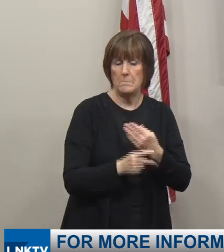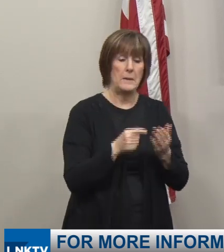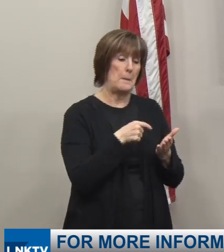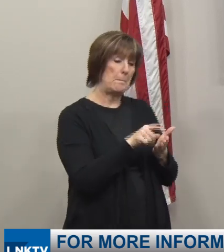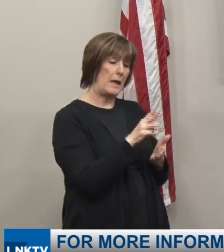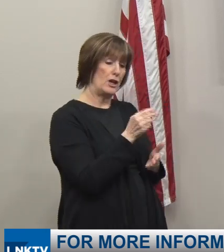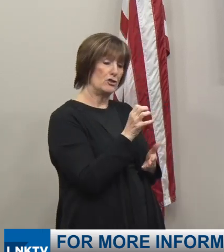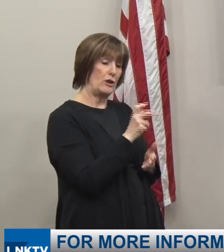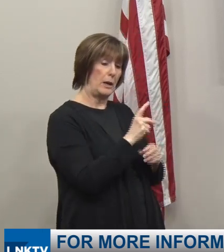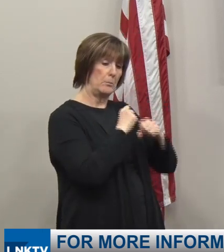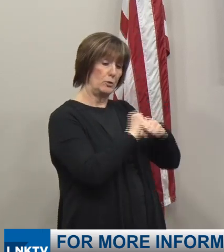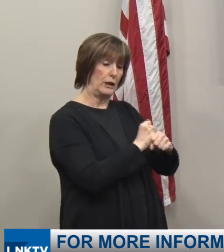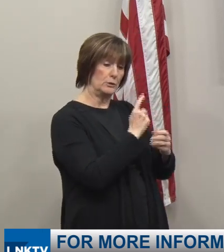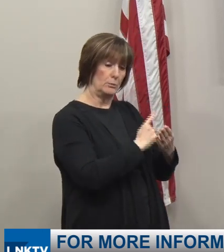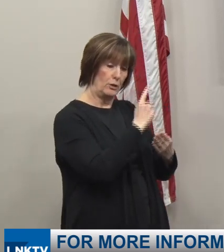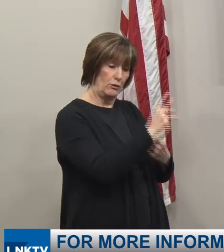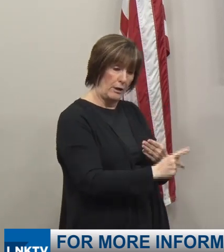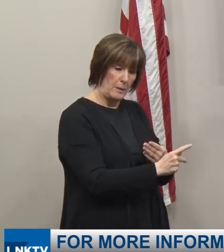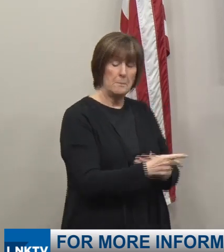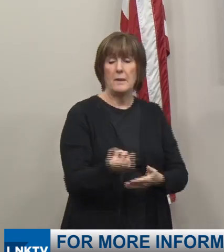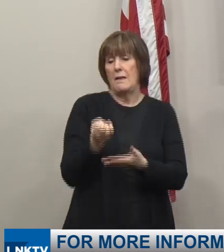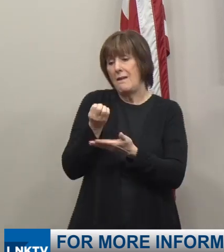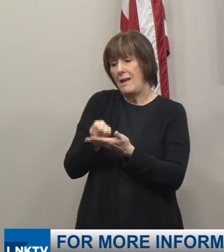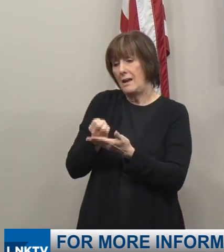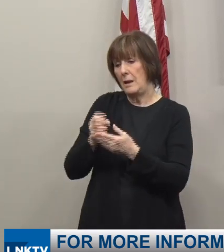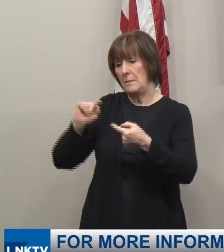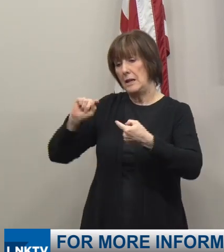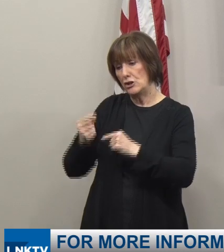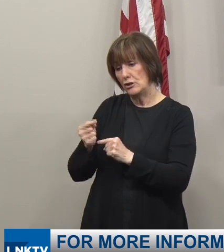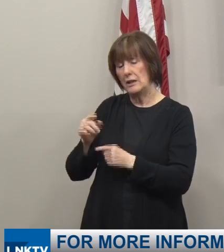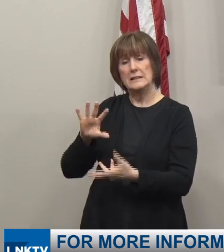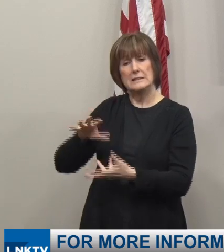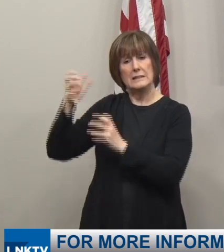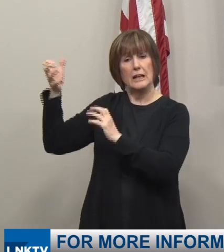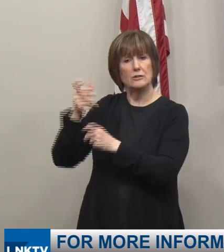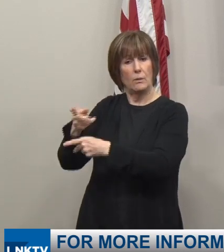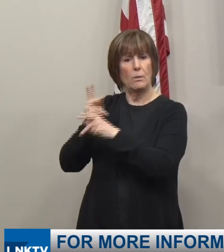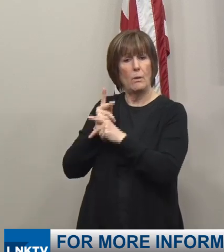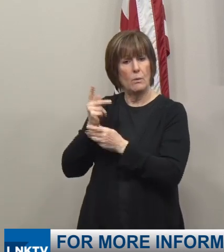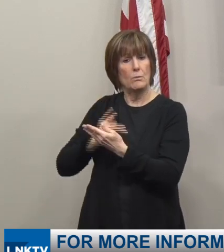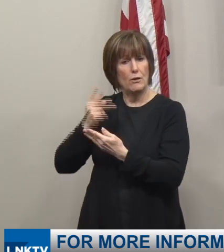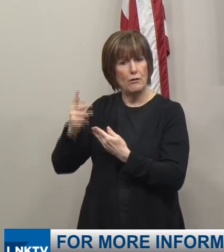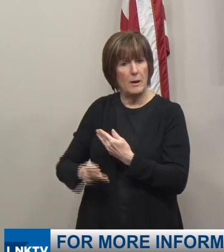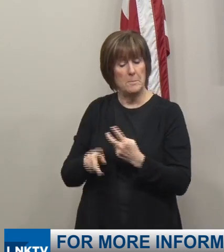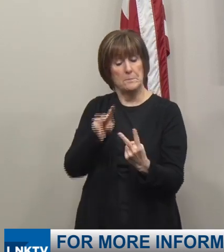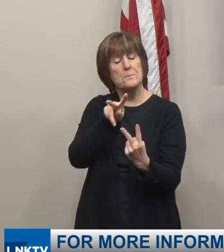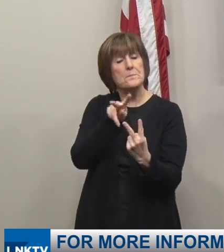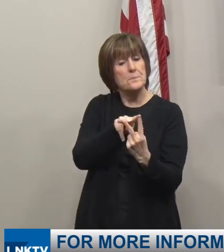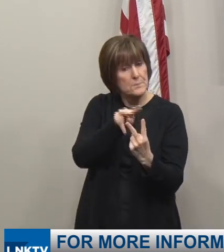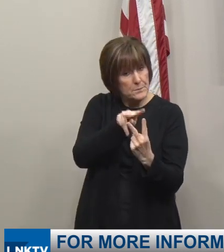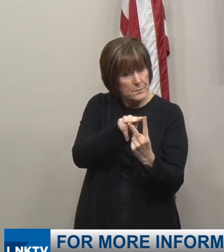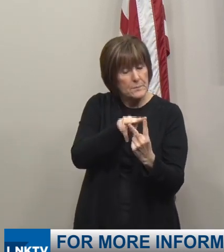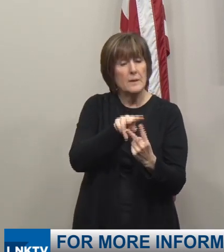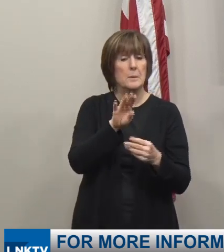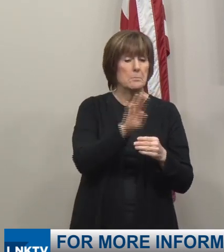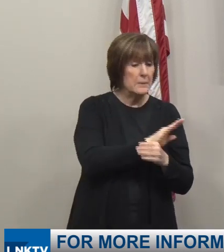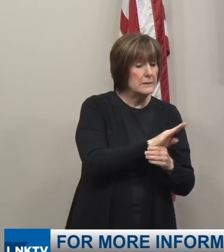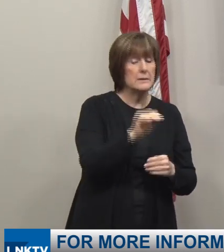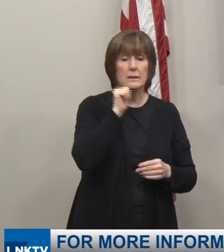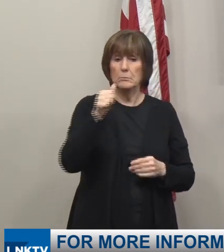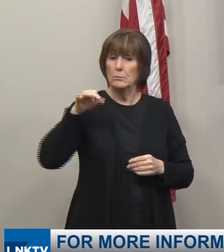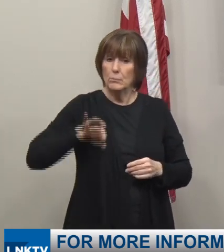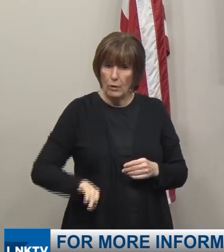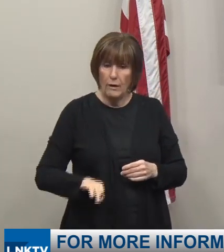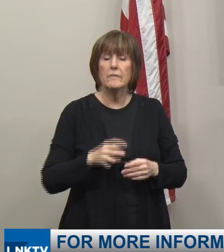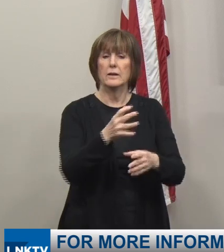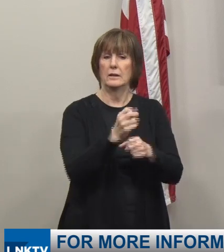Paycheck Protection Program and the Economic Injury Disaster Loan Program. Through these programs, businesses and nonprofits